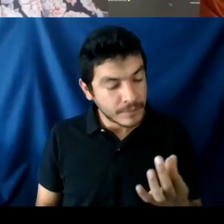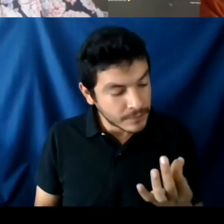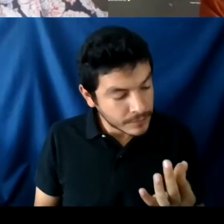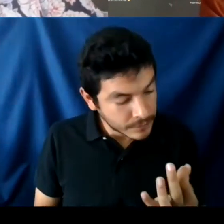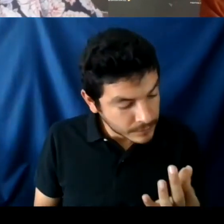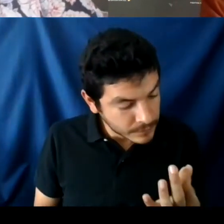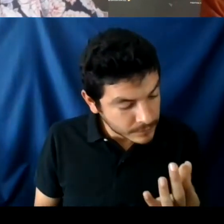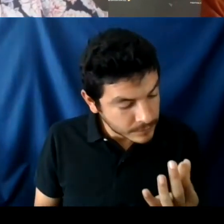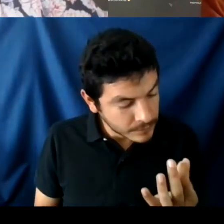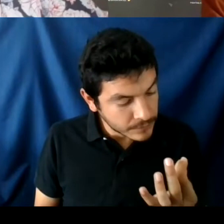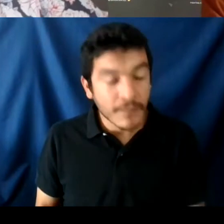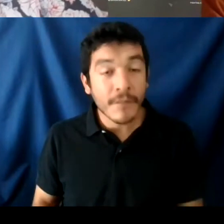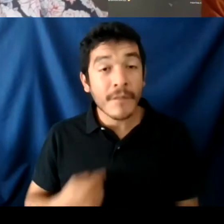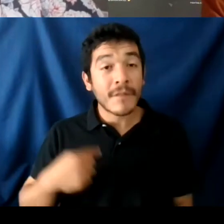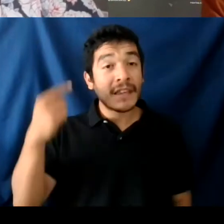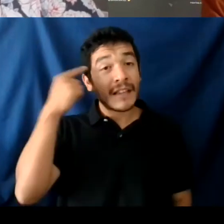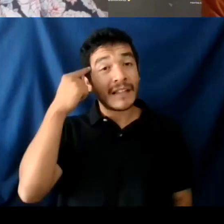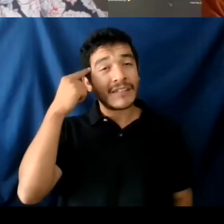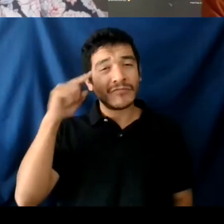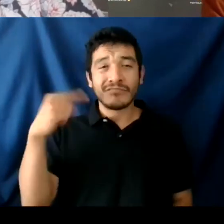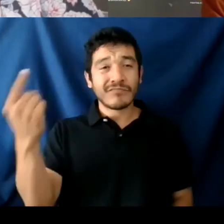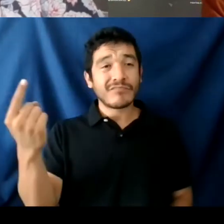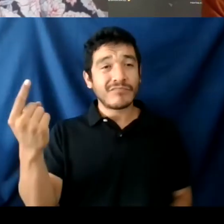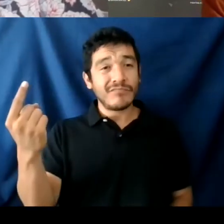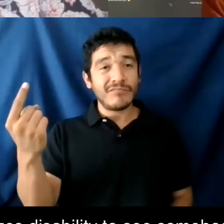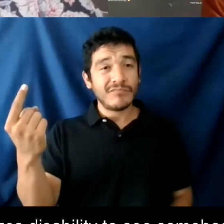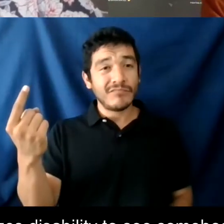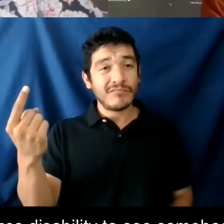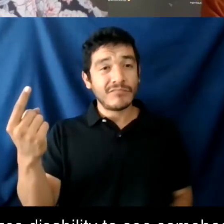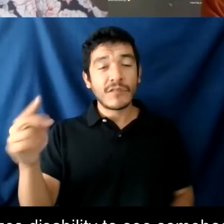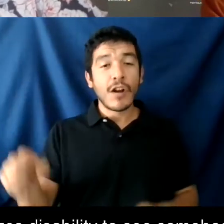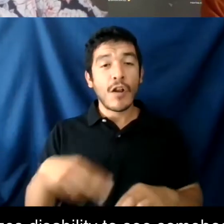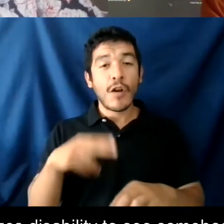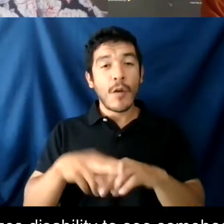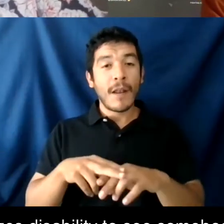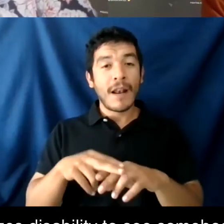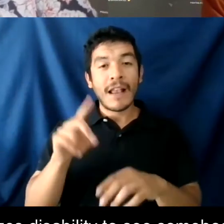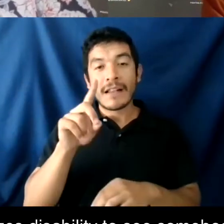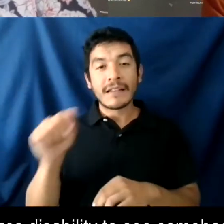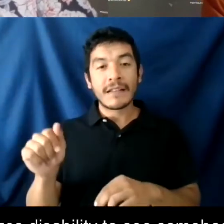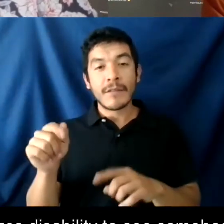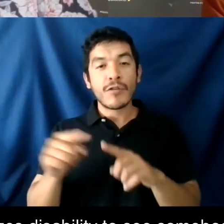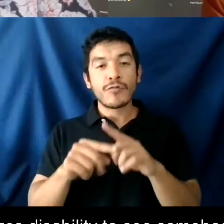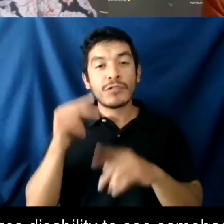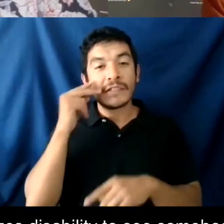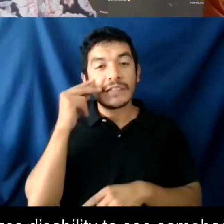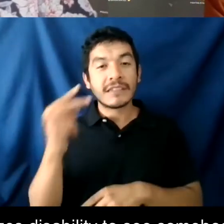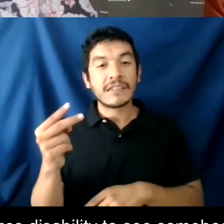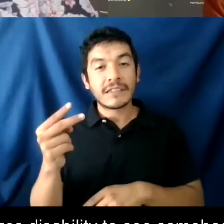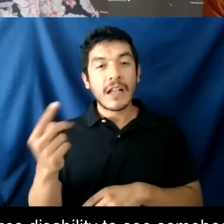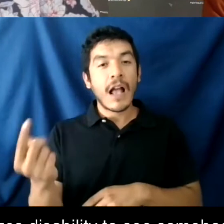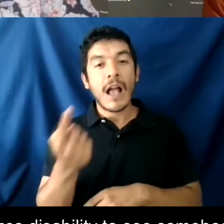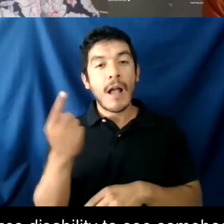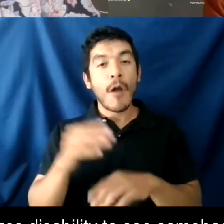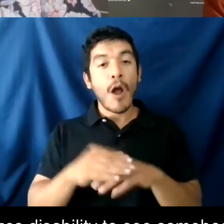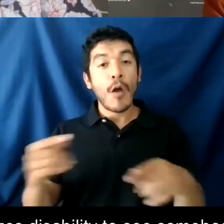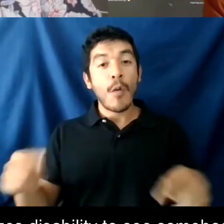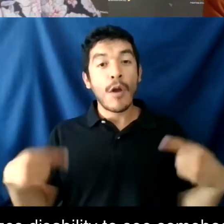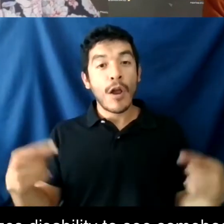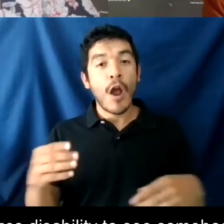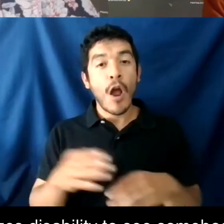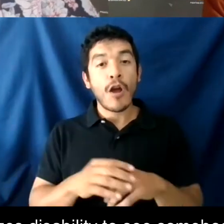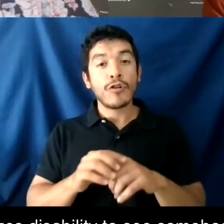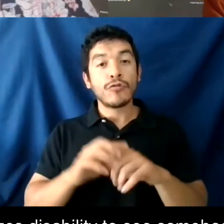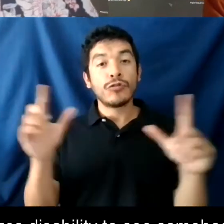I think it's just really normalizes disability to see somebody on a wheelchair on